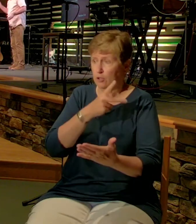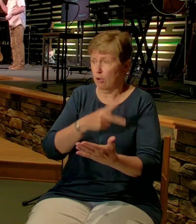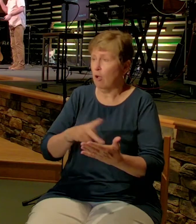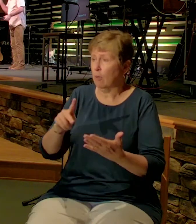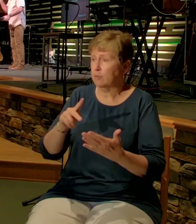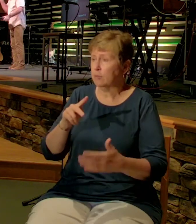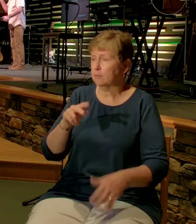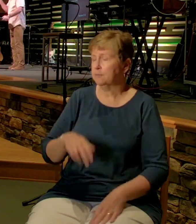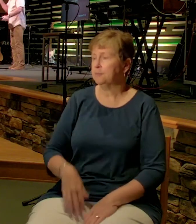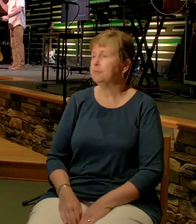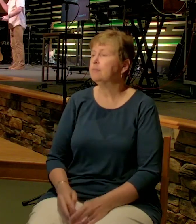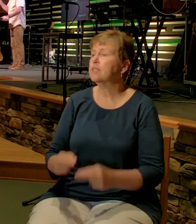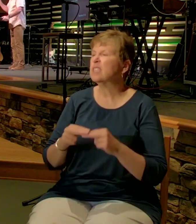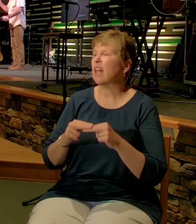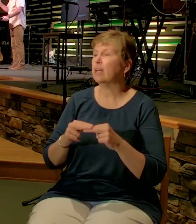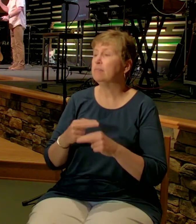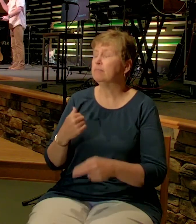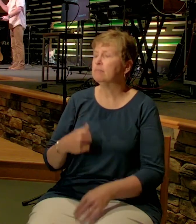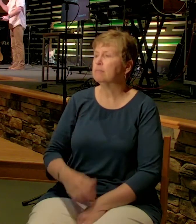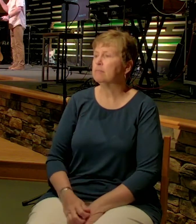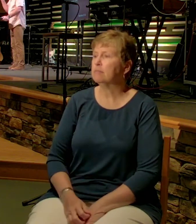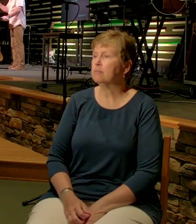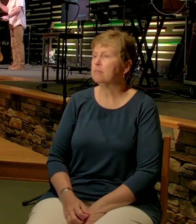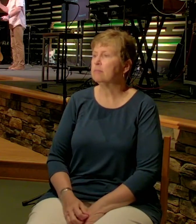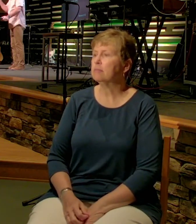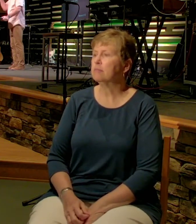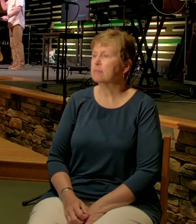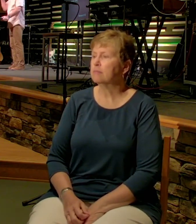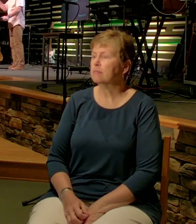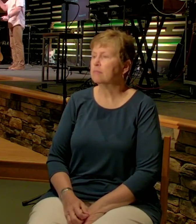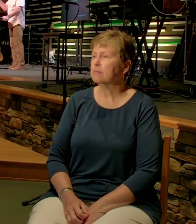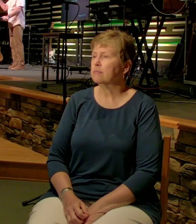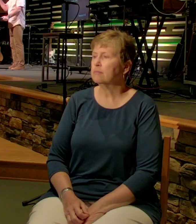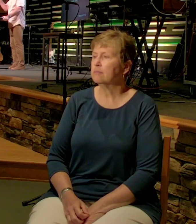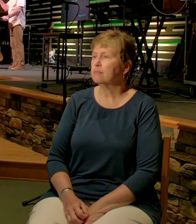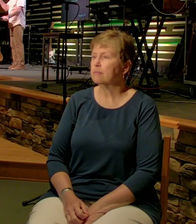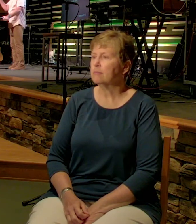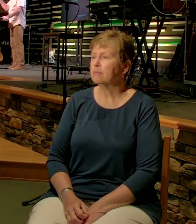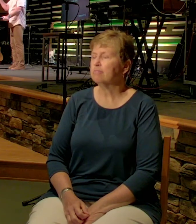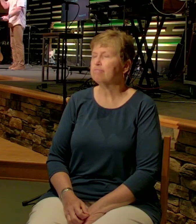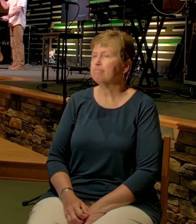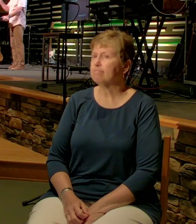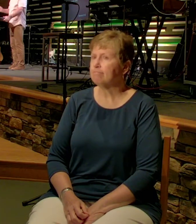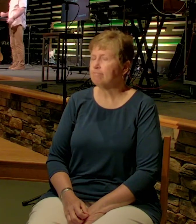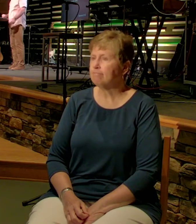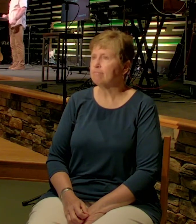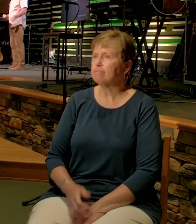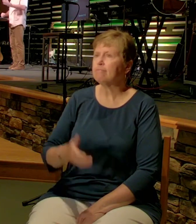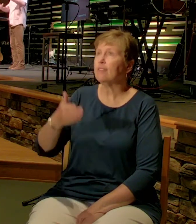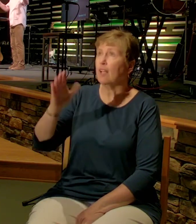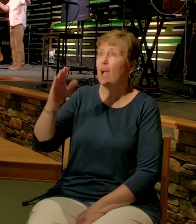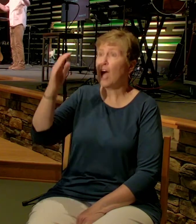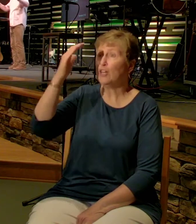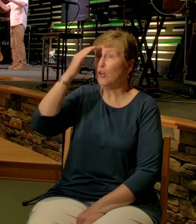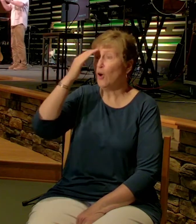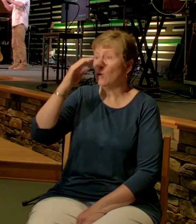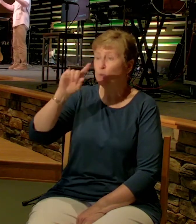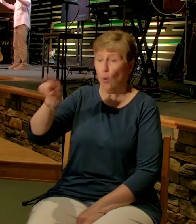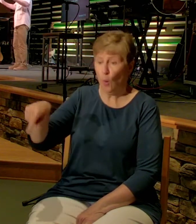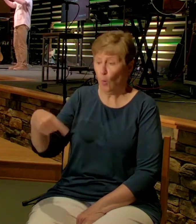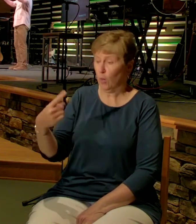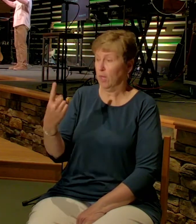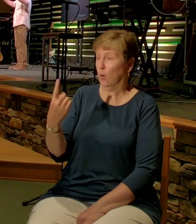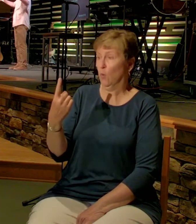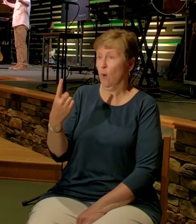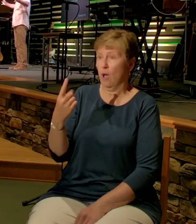says, "There is no one righteous, not even one." God knows that. Only one who lived a